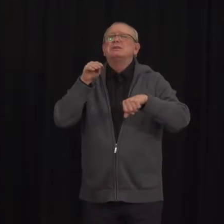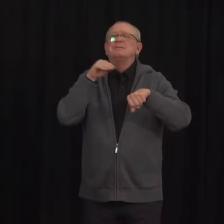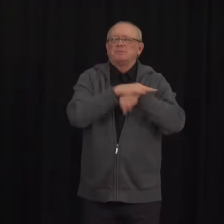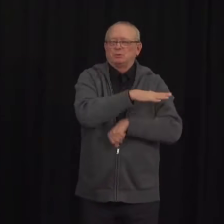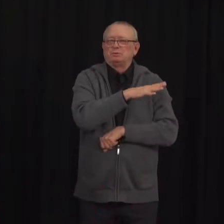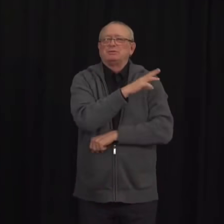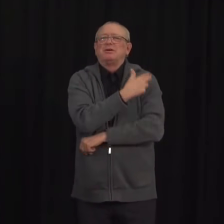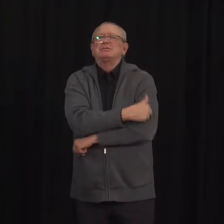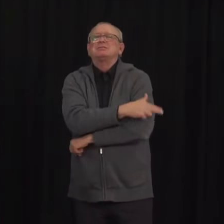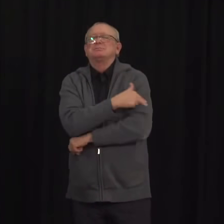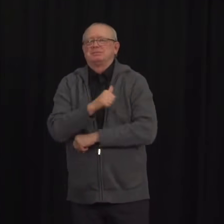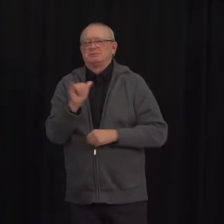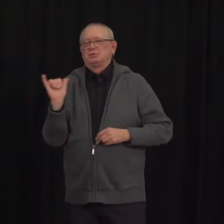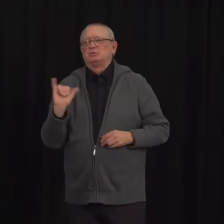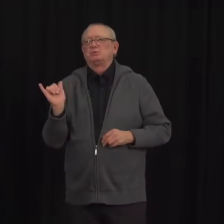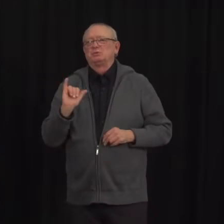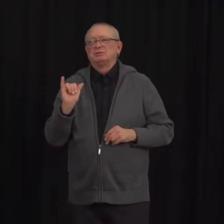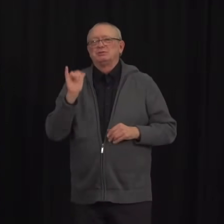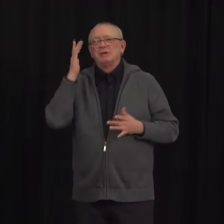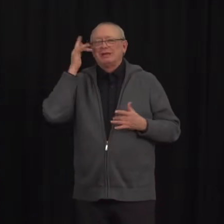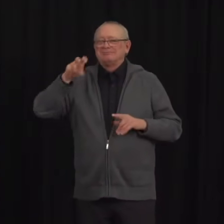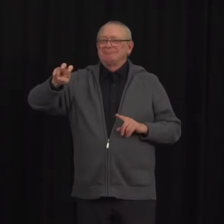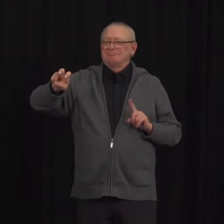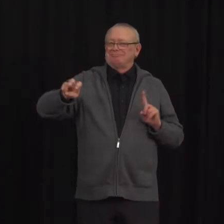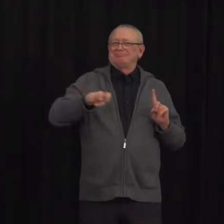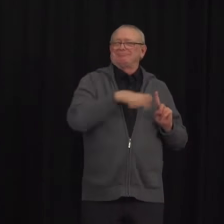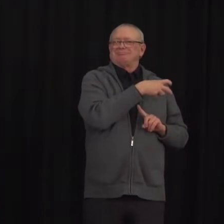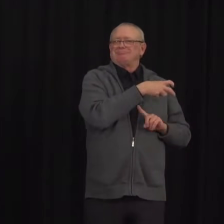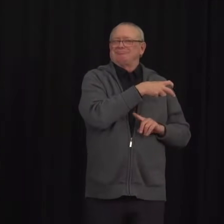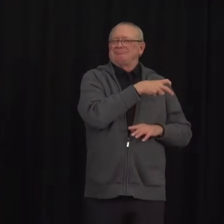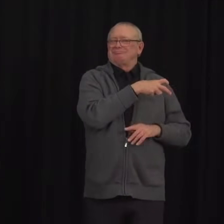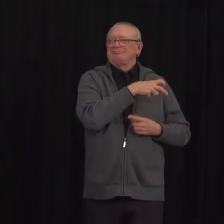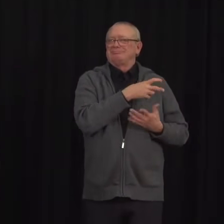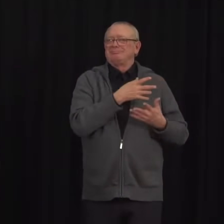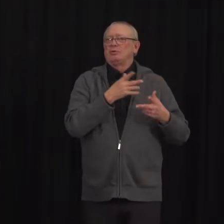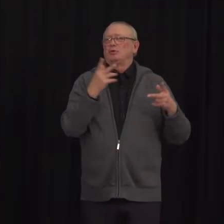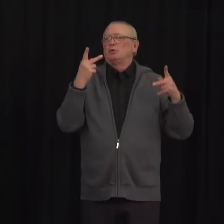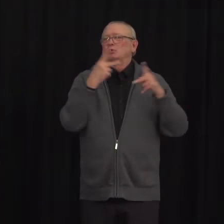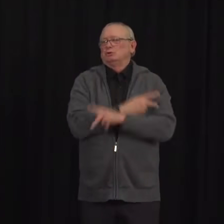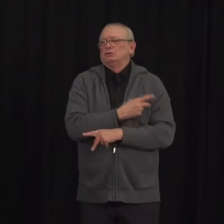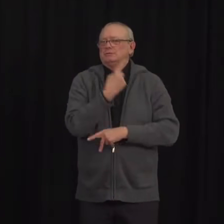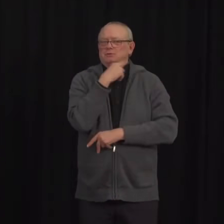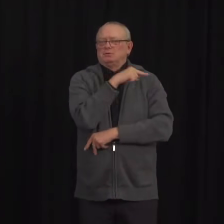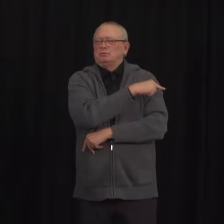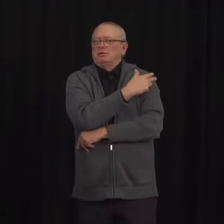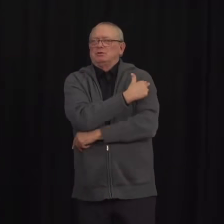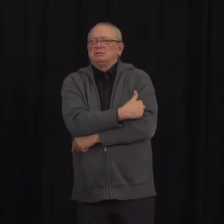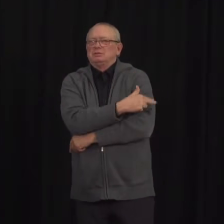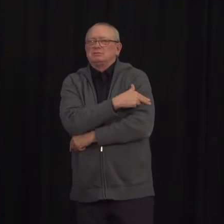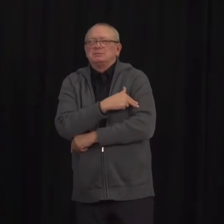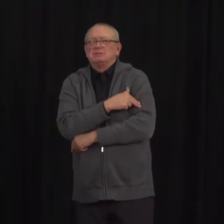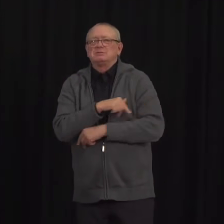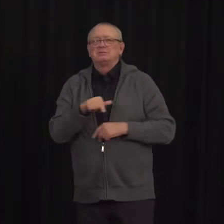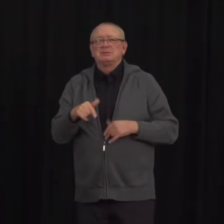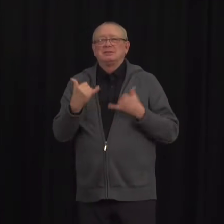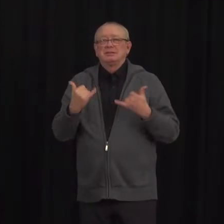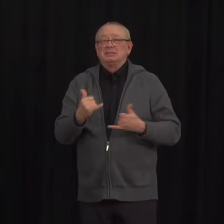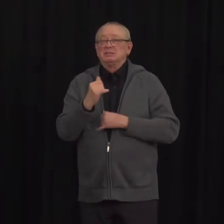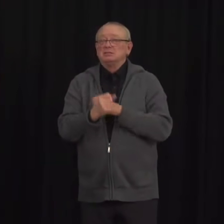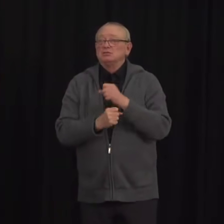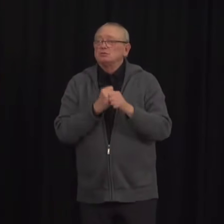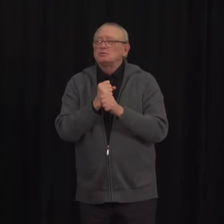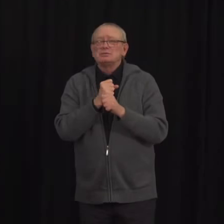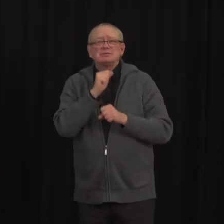to continuing care is limited when outbreaks are underway. This is not an influenza season. This is a